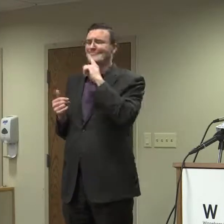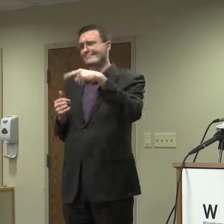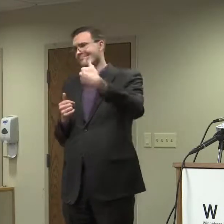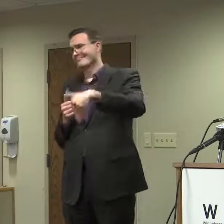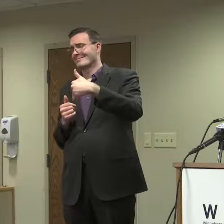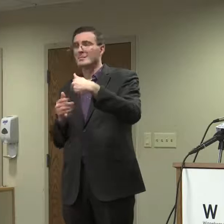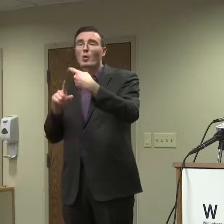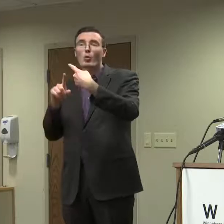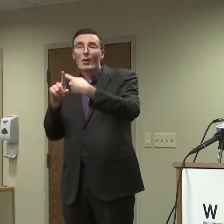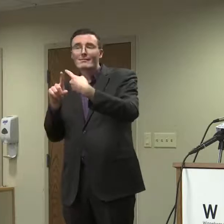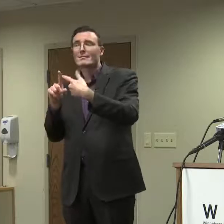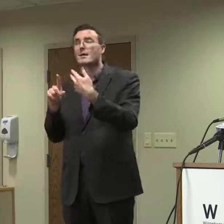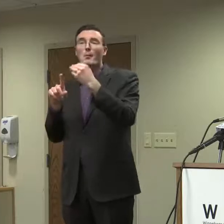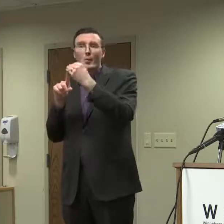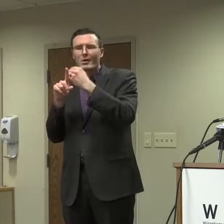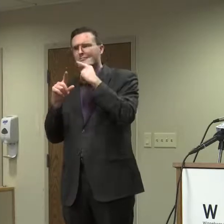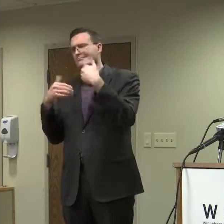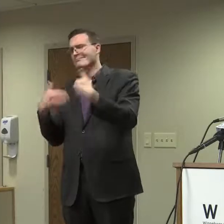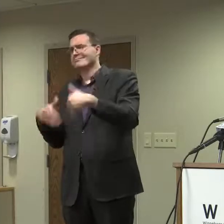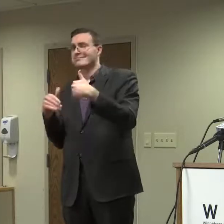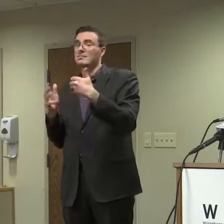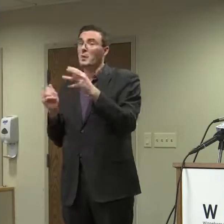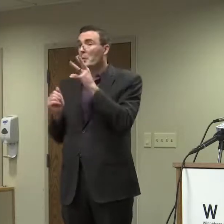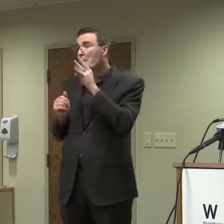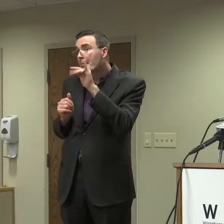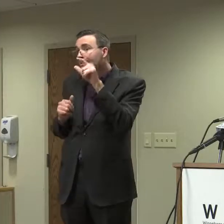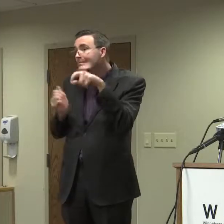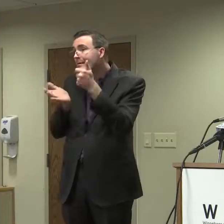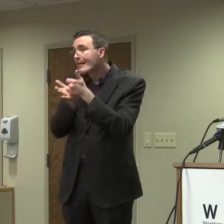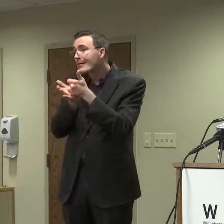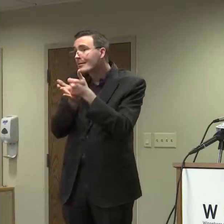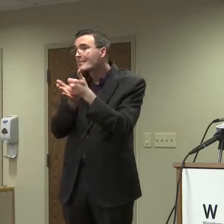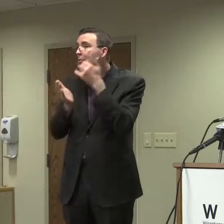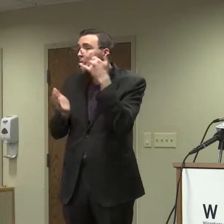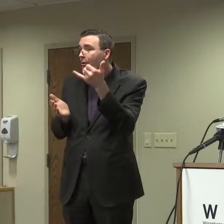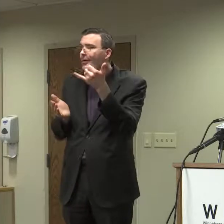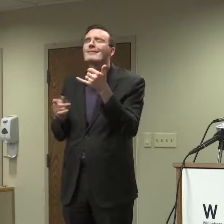relief with your water bills, and you can call